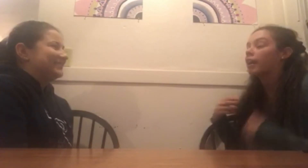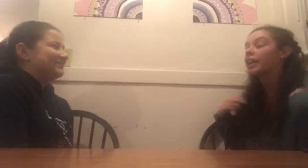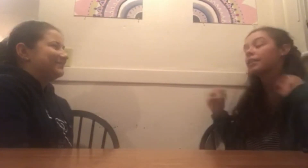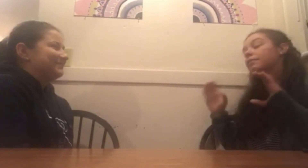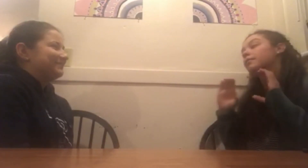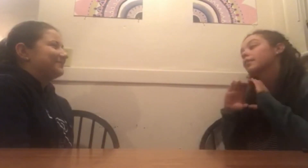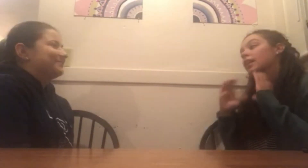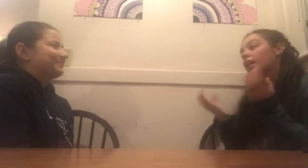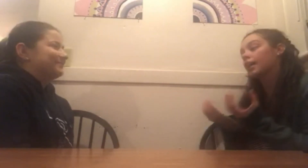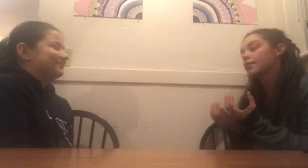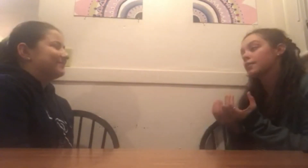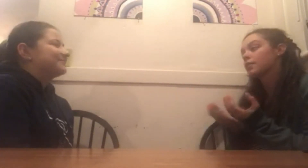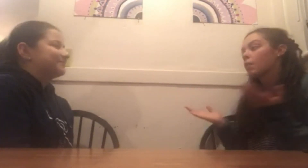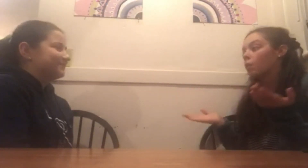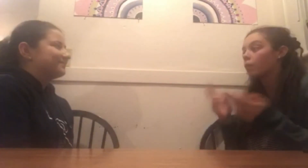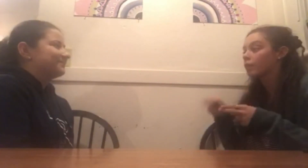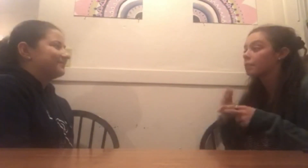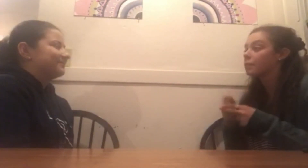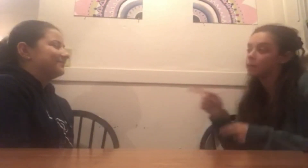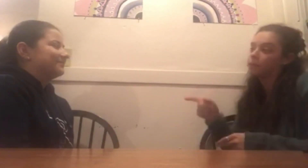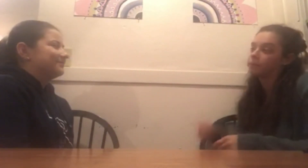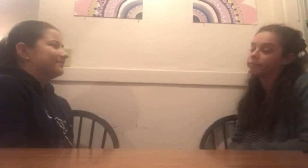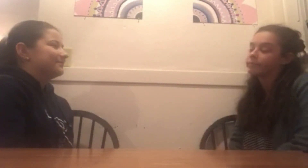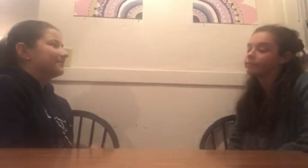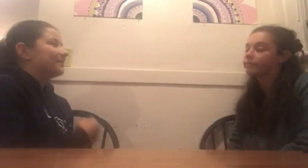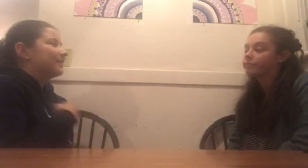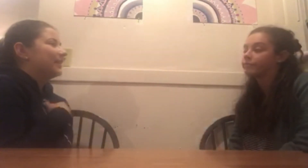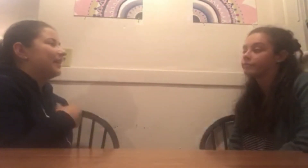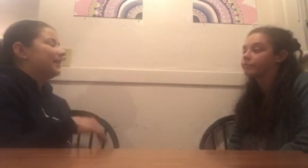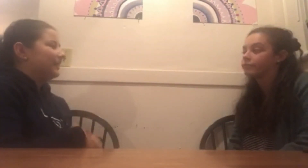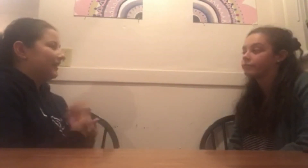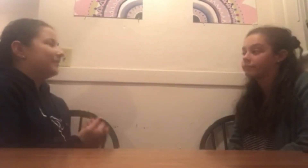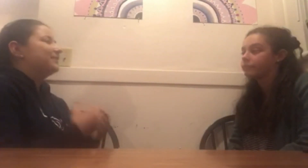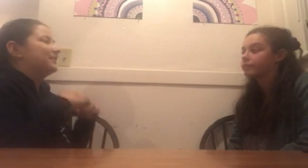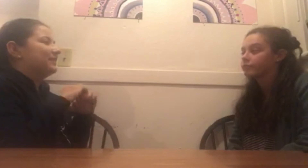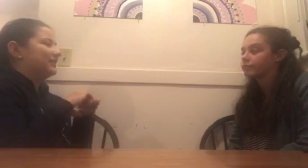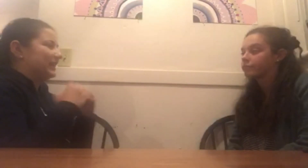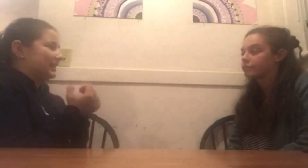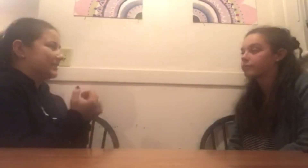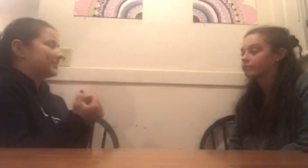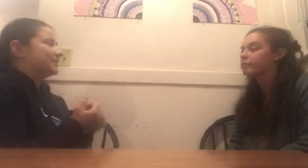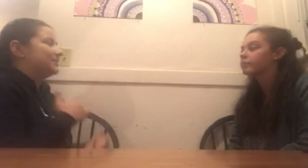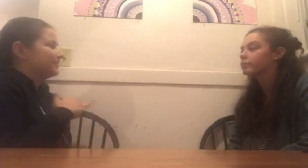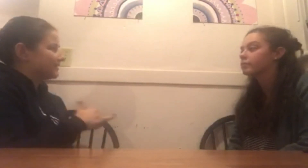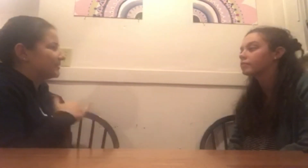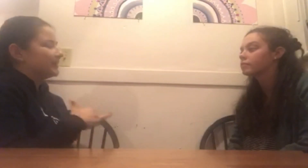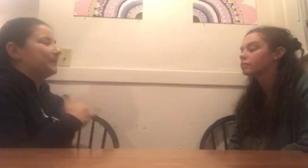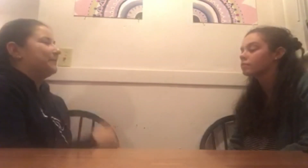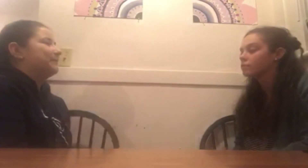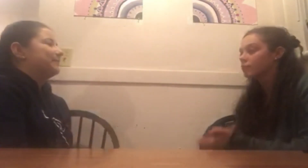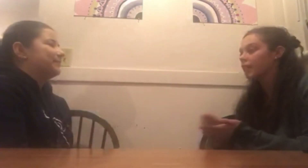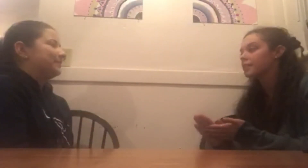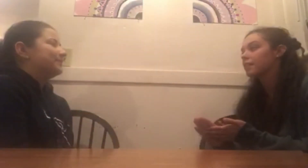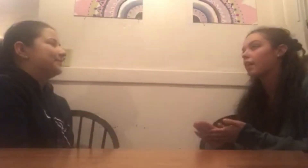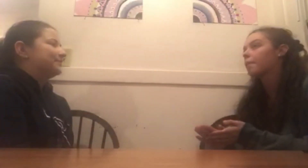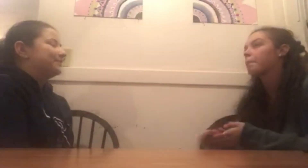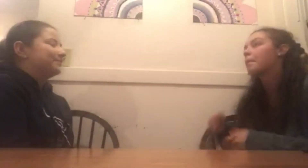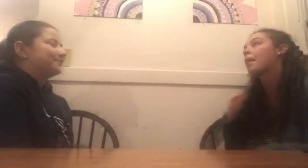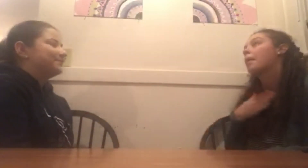have class. What about you? I have class too, so same. Nice.